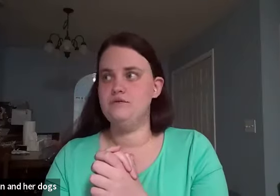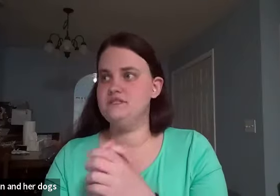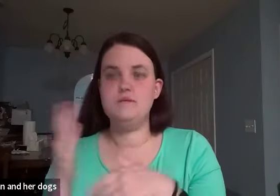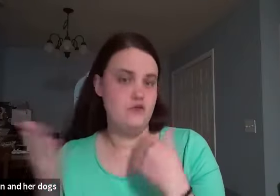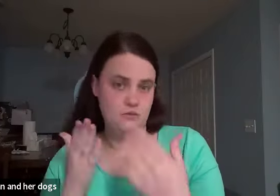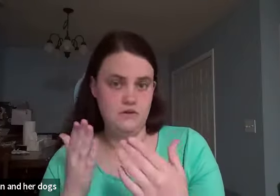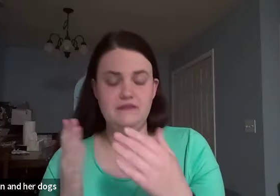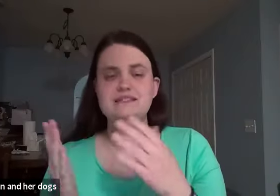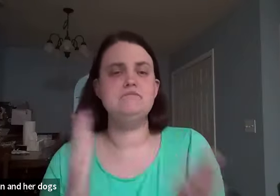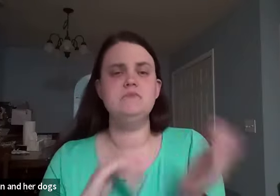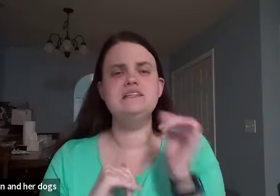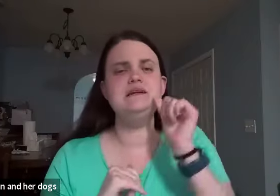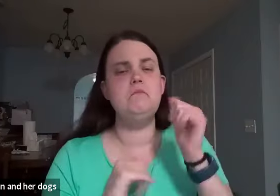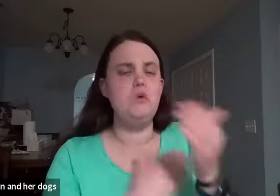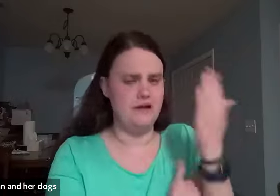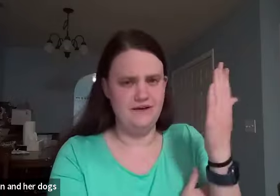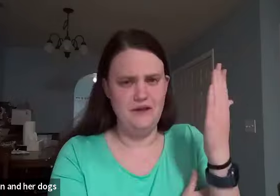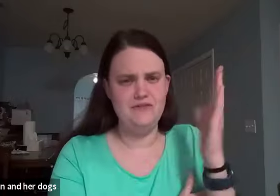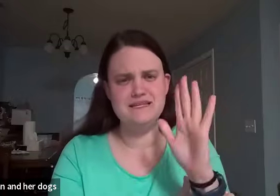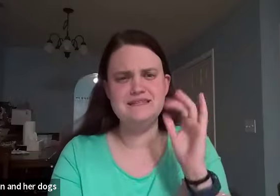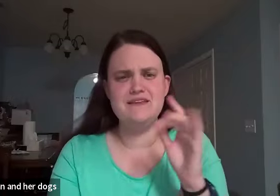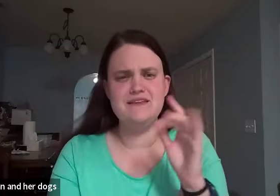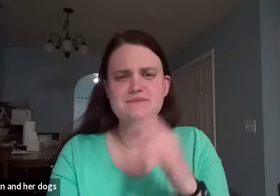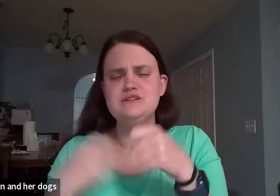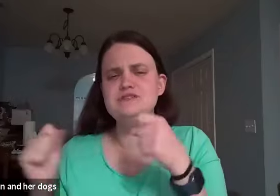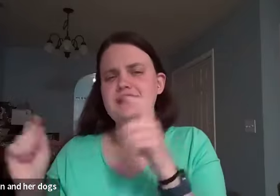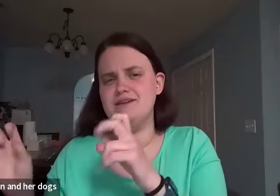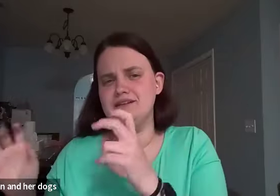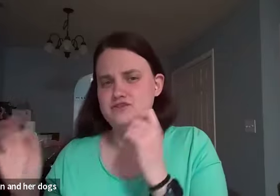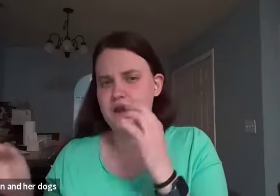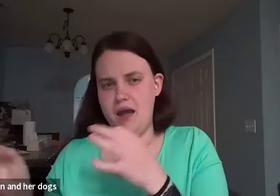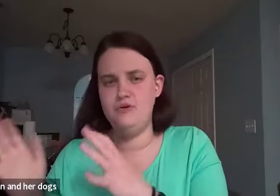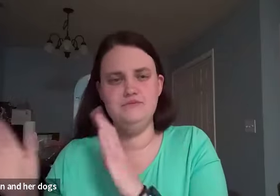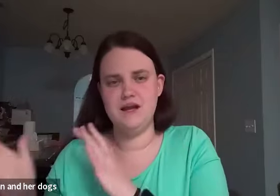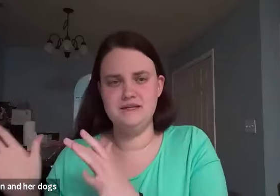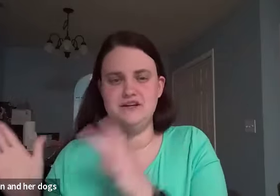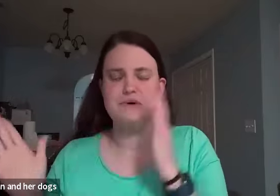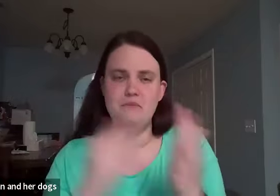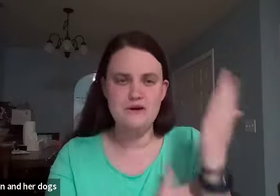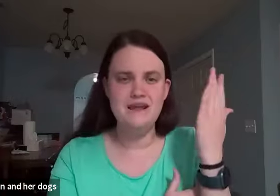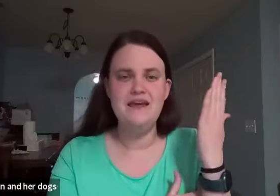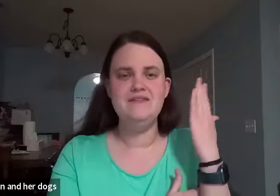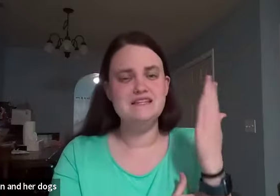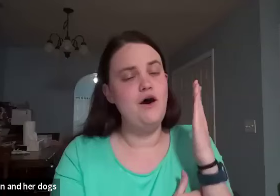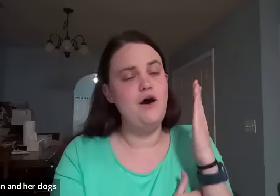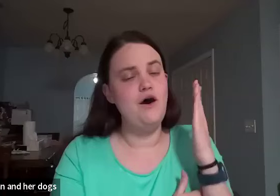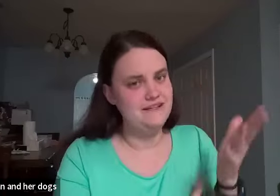or some other like let's say morning. Okay. The reason I say that is because you could still technically describe apple, not a big deal, but morning, that's a hard